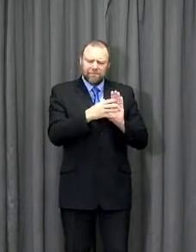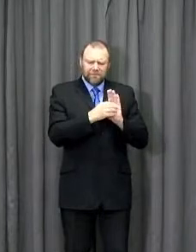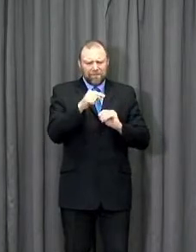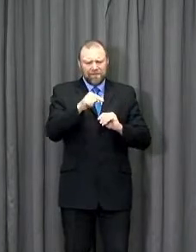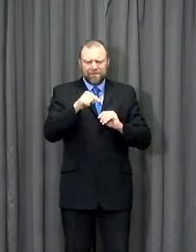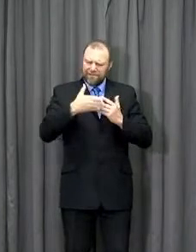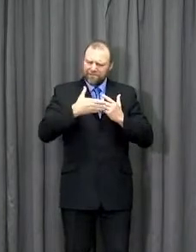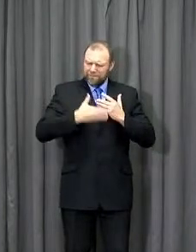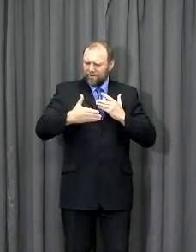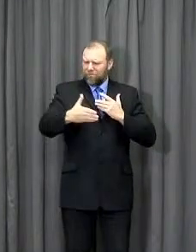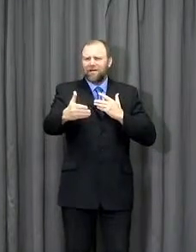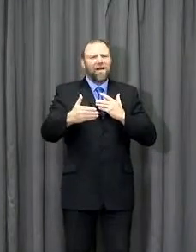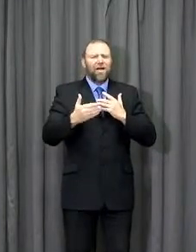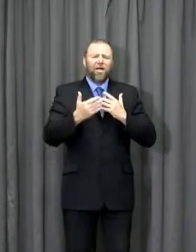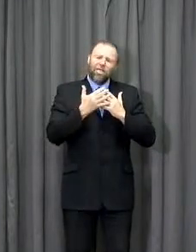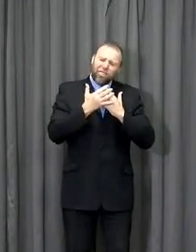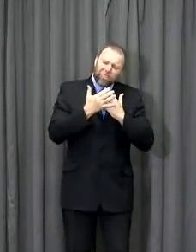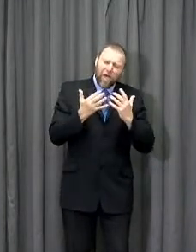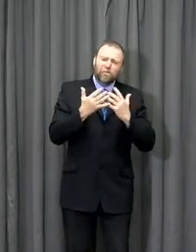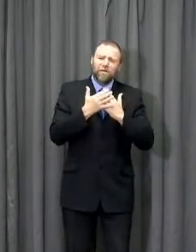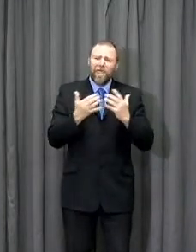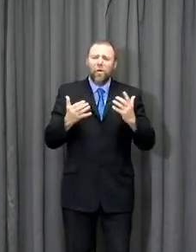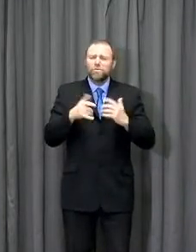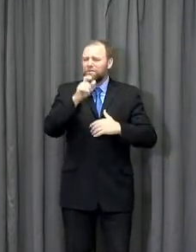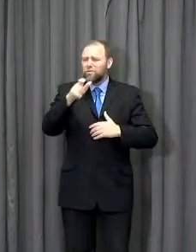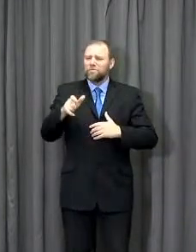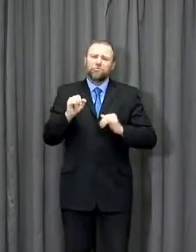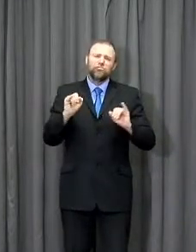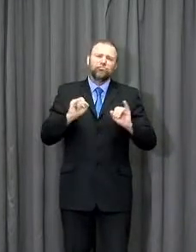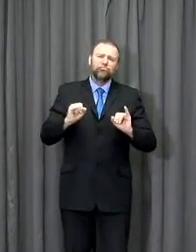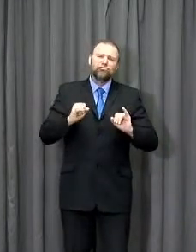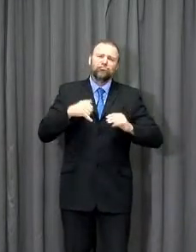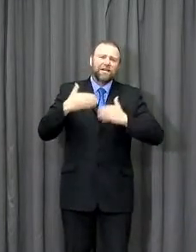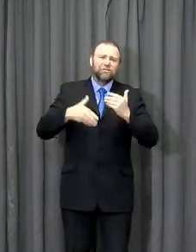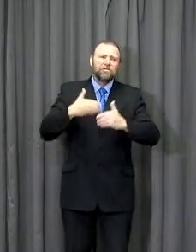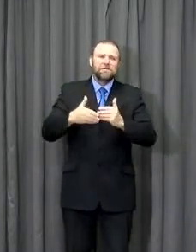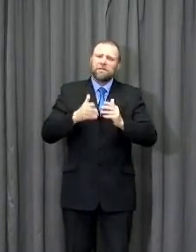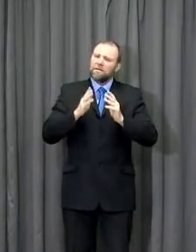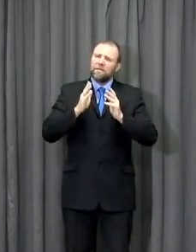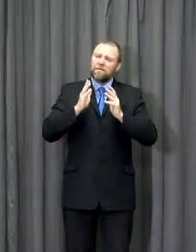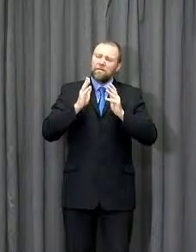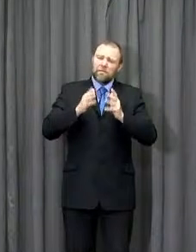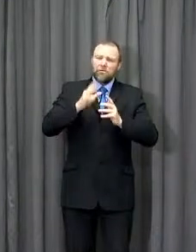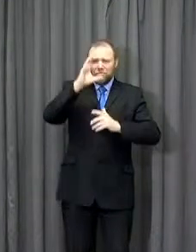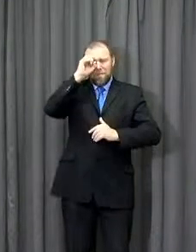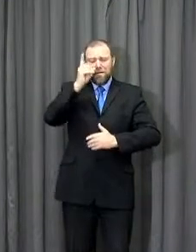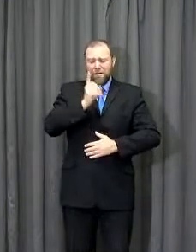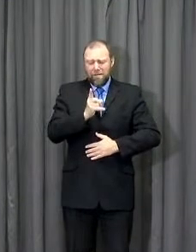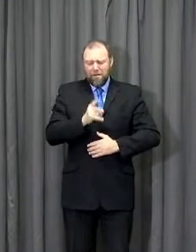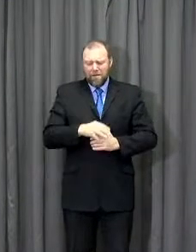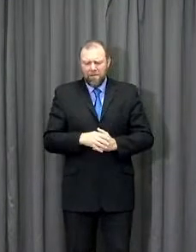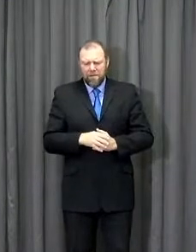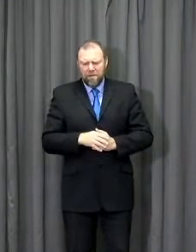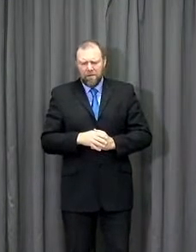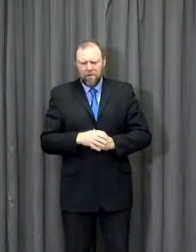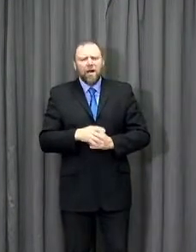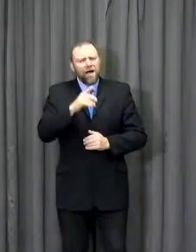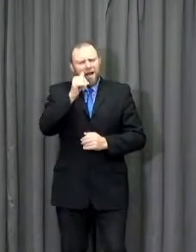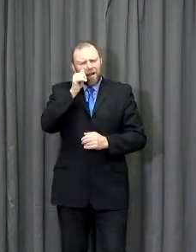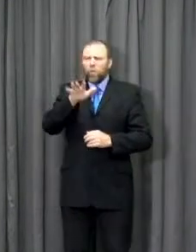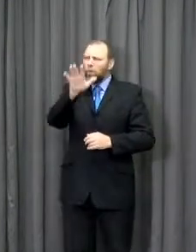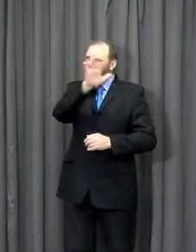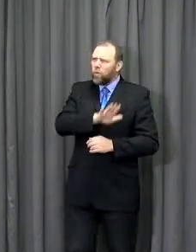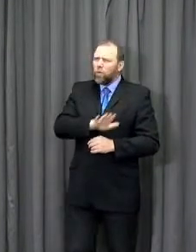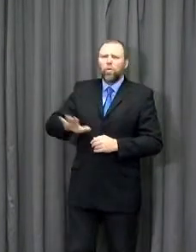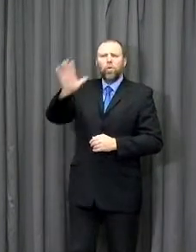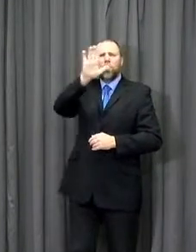by thousands of personal tragedies, and we mustn't lose sight of that as we go forward. There have been incredible efforts across the